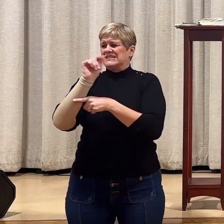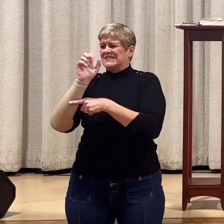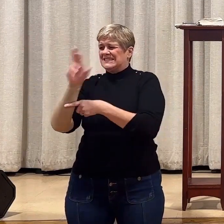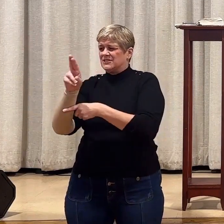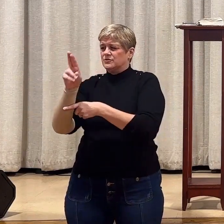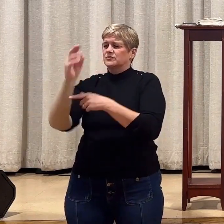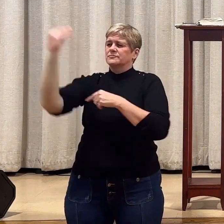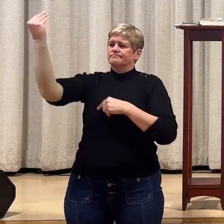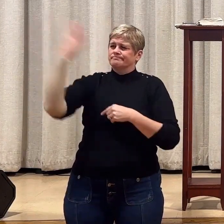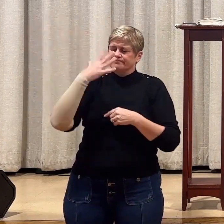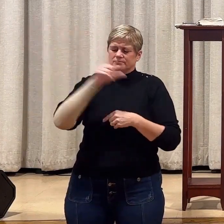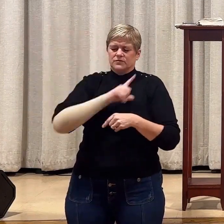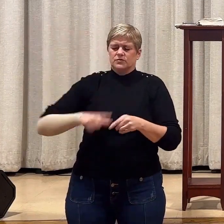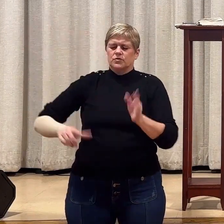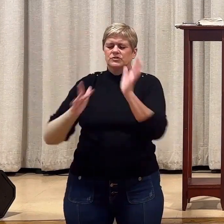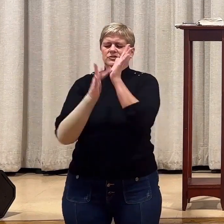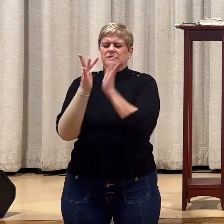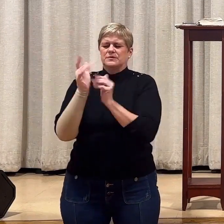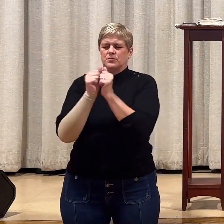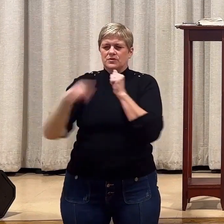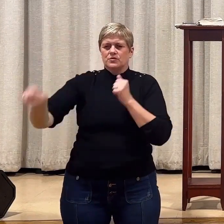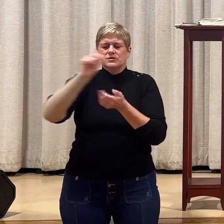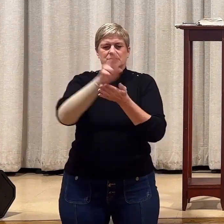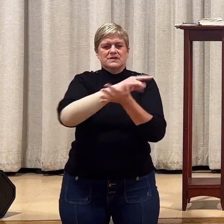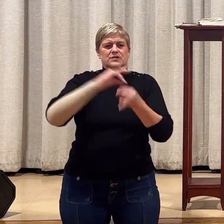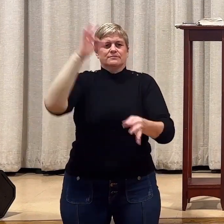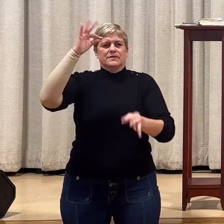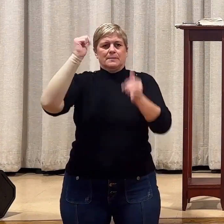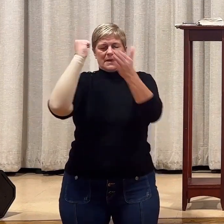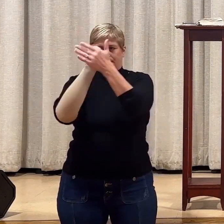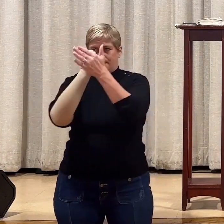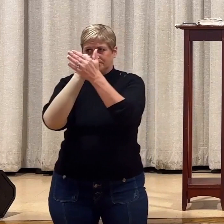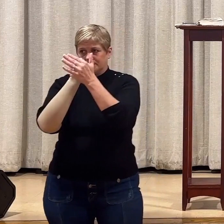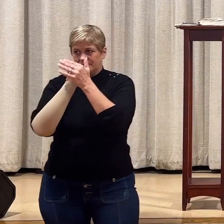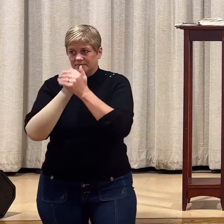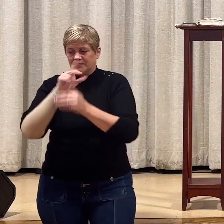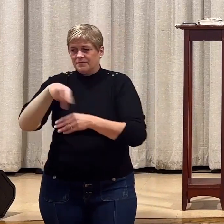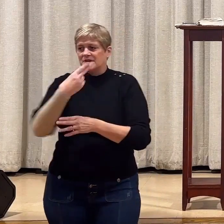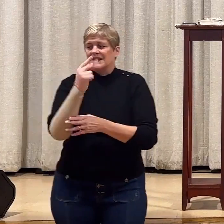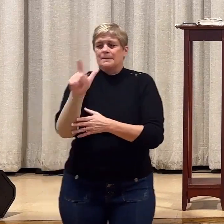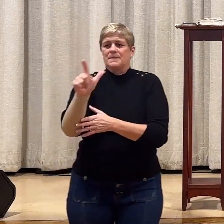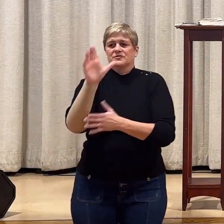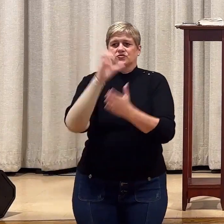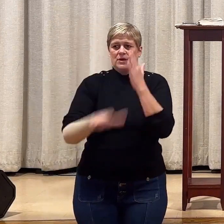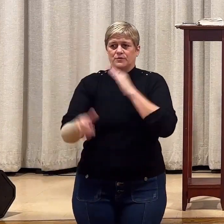Lord Jesus be with your spirit. Amen. Philippians chapter 4.